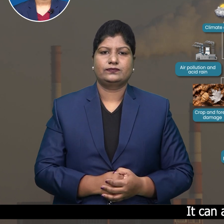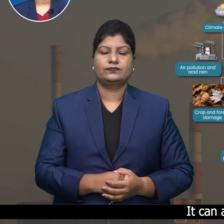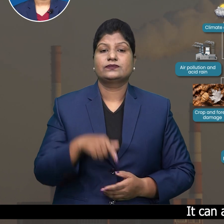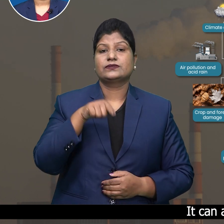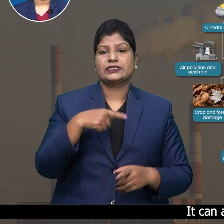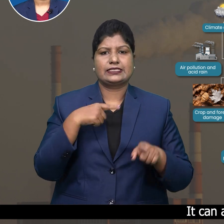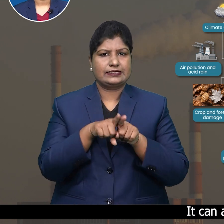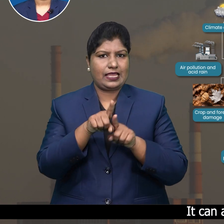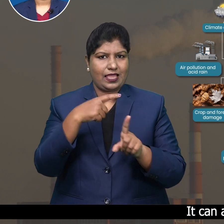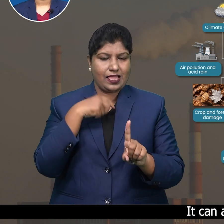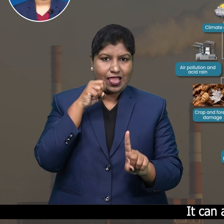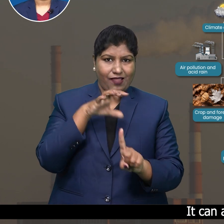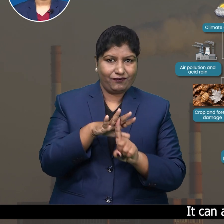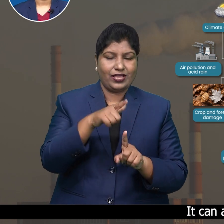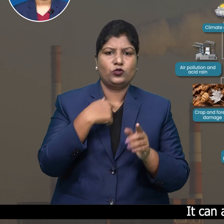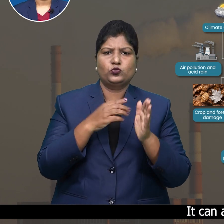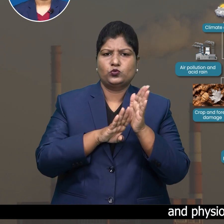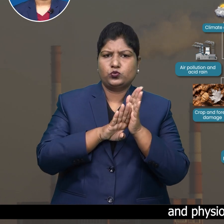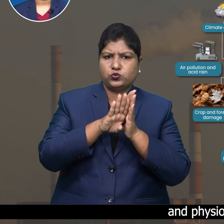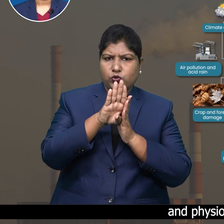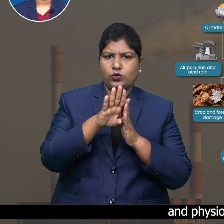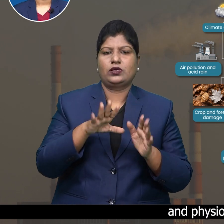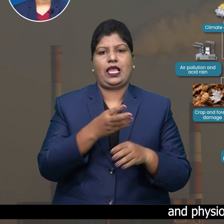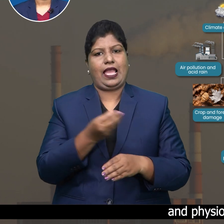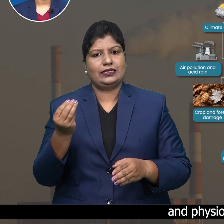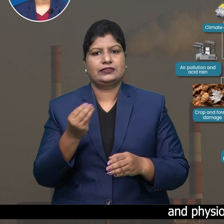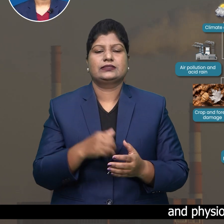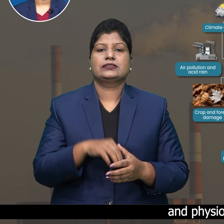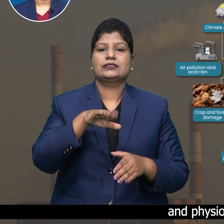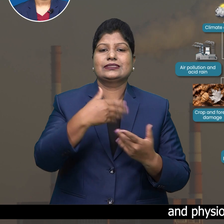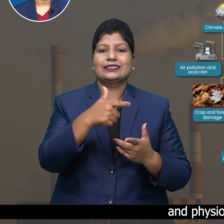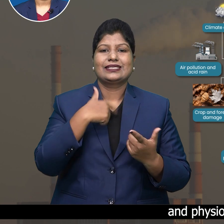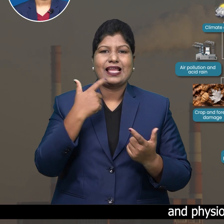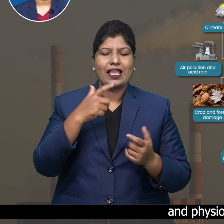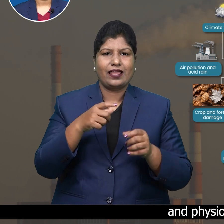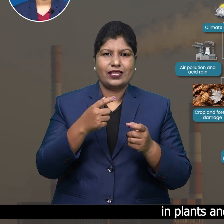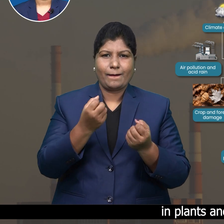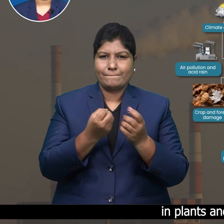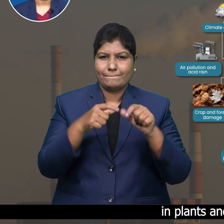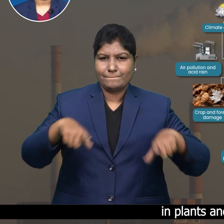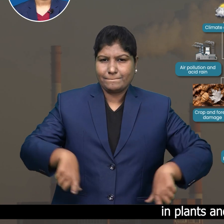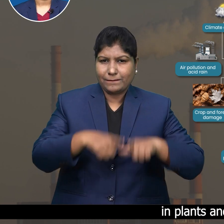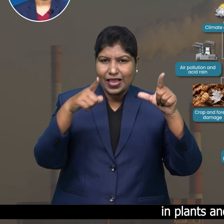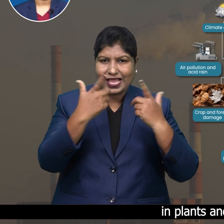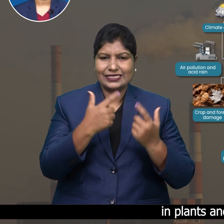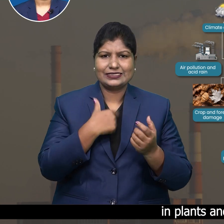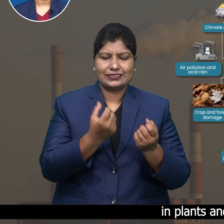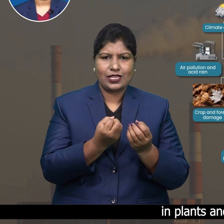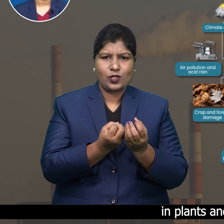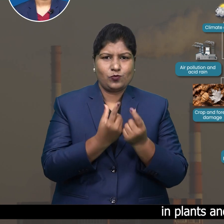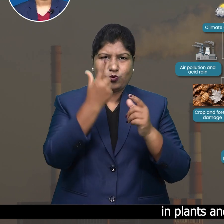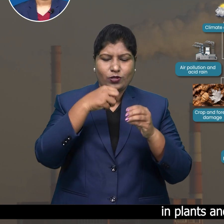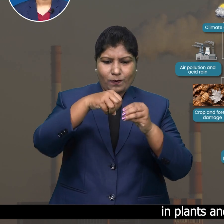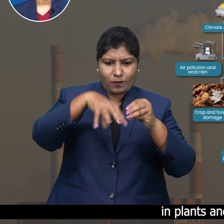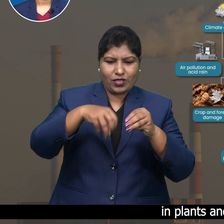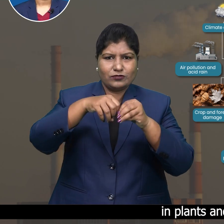It can affect growth and physiological functions in plants and